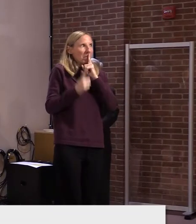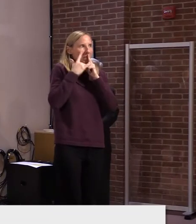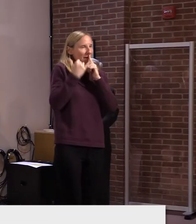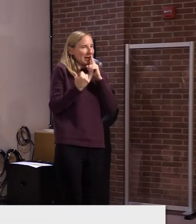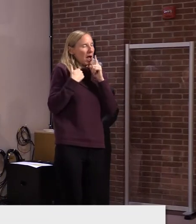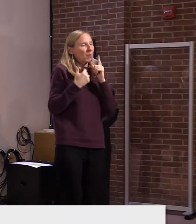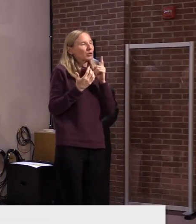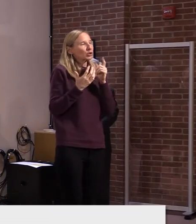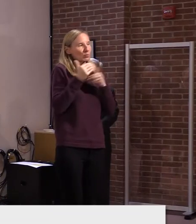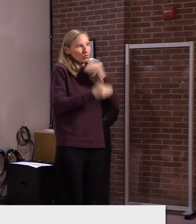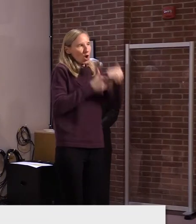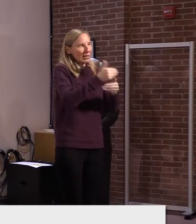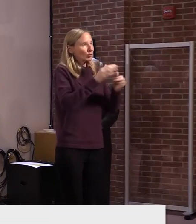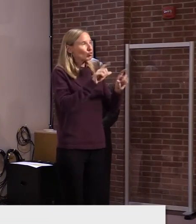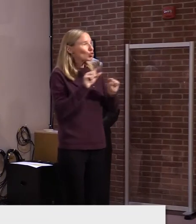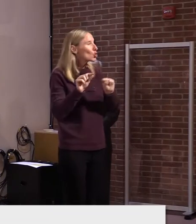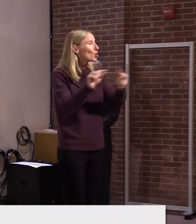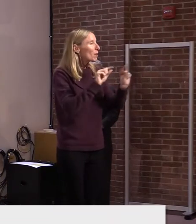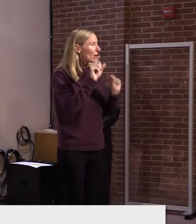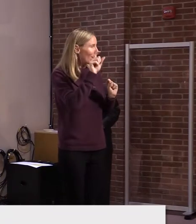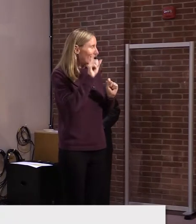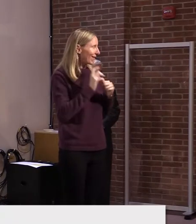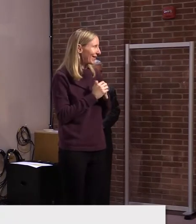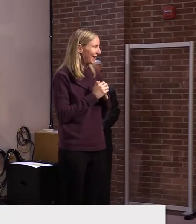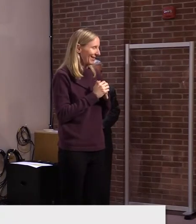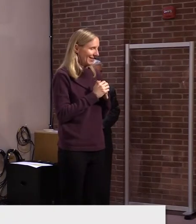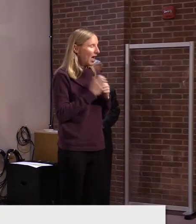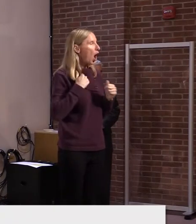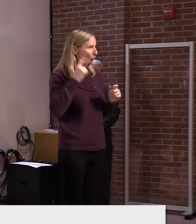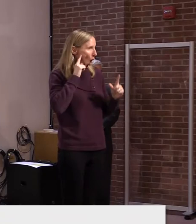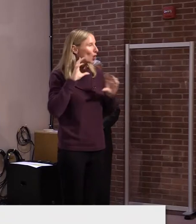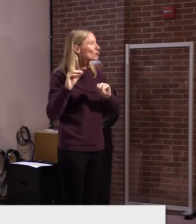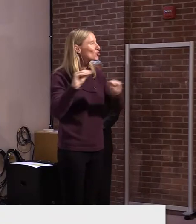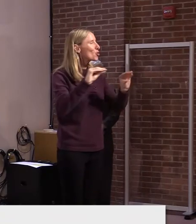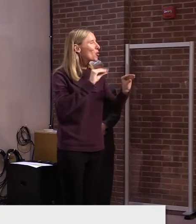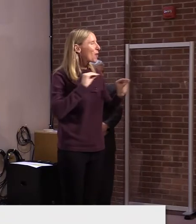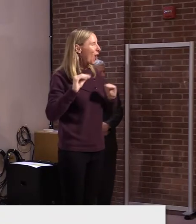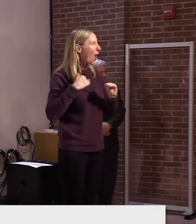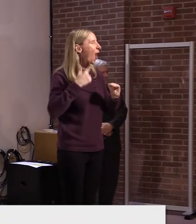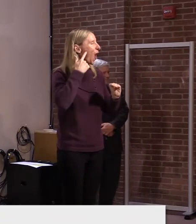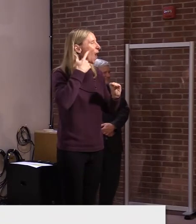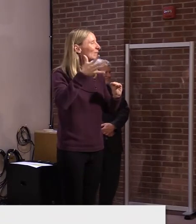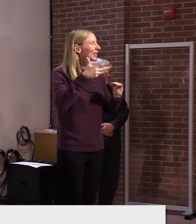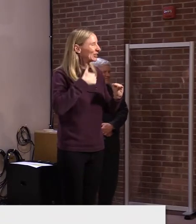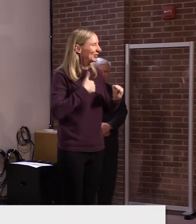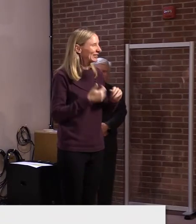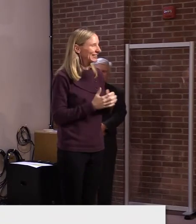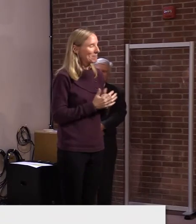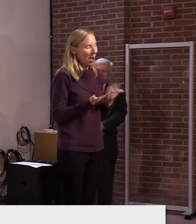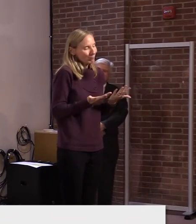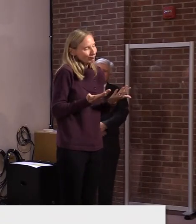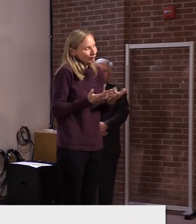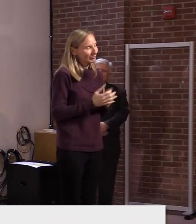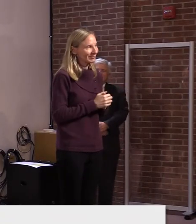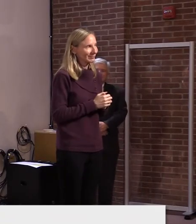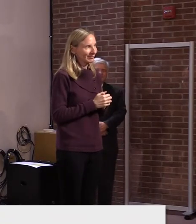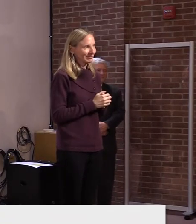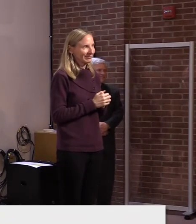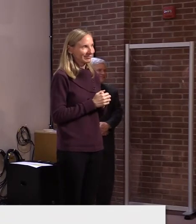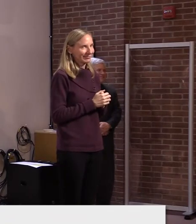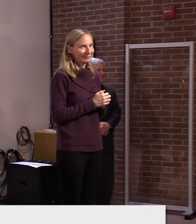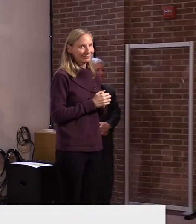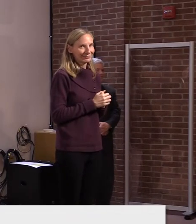It's just a process. Rumor. I've heard that rumor. So, but.